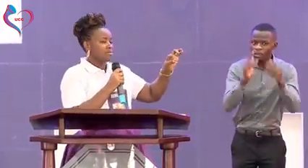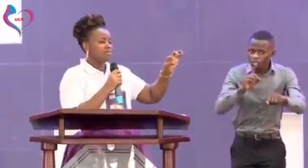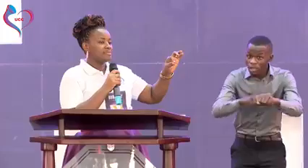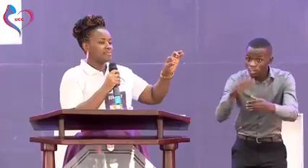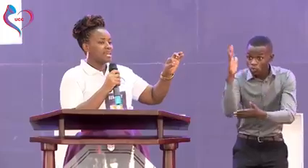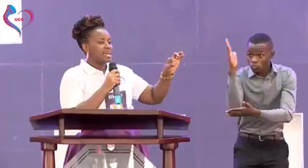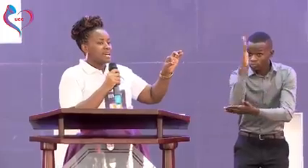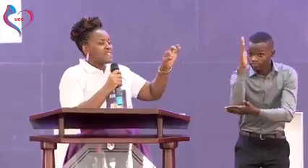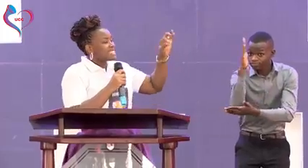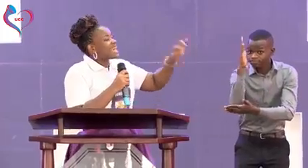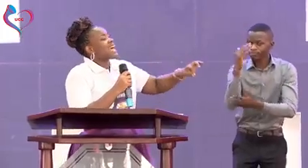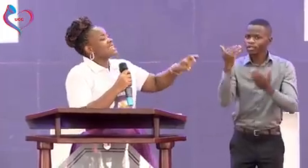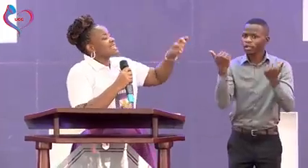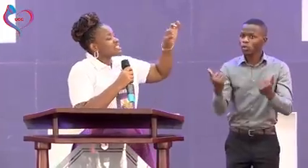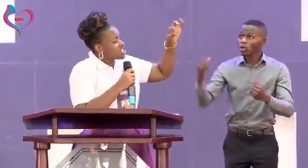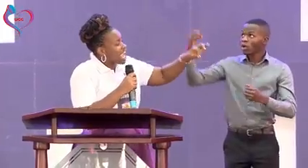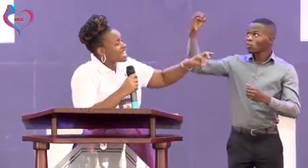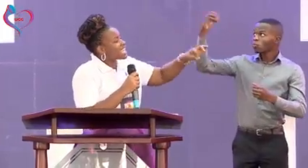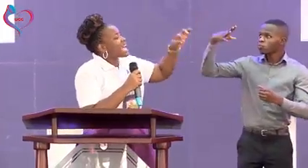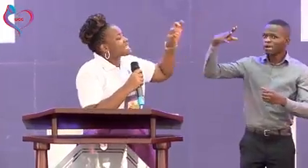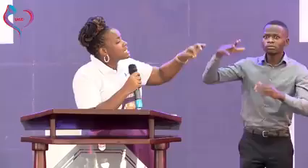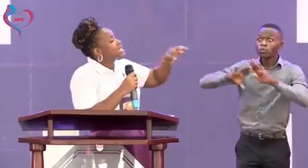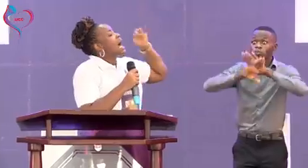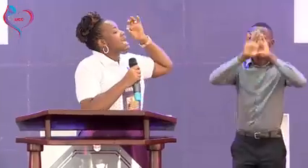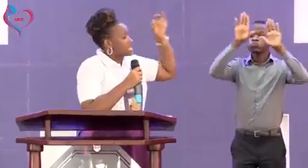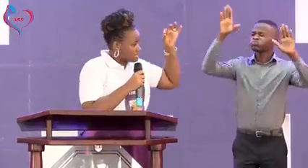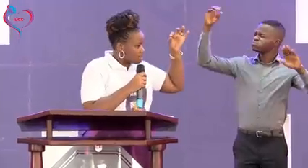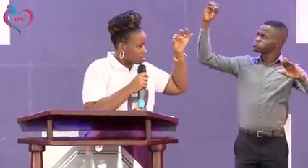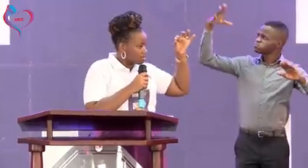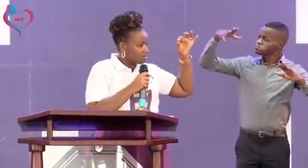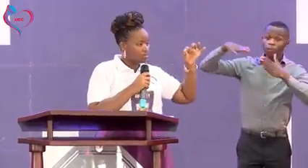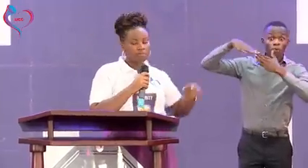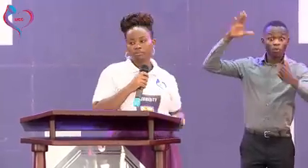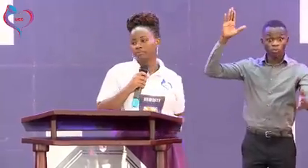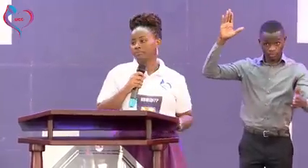noon. The sun is shining at its highest.